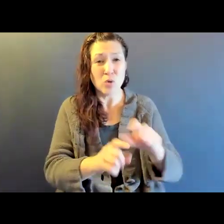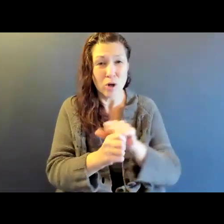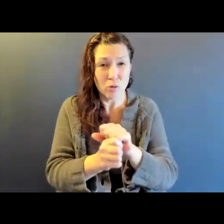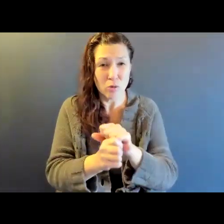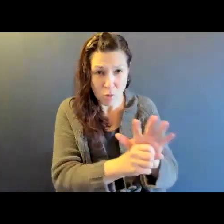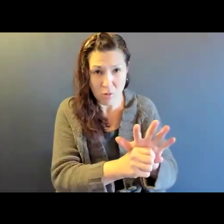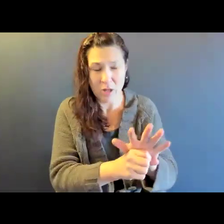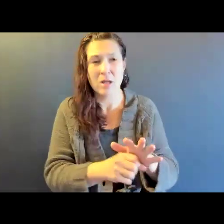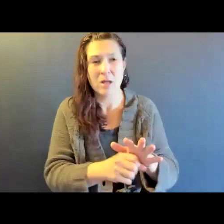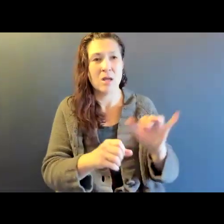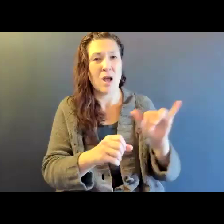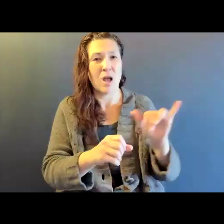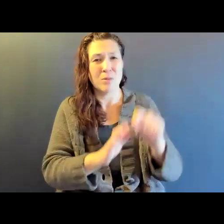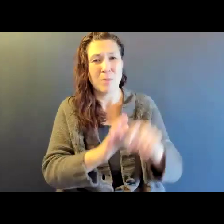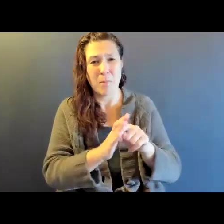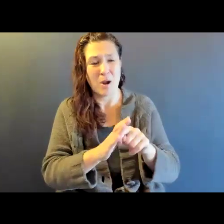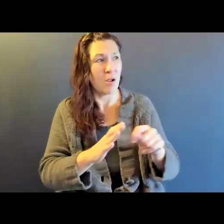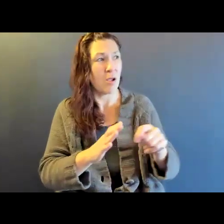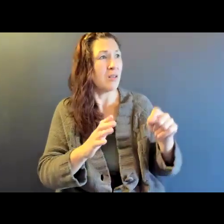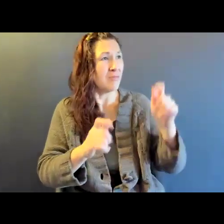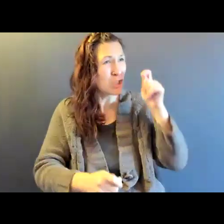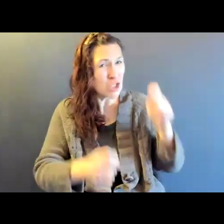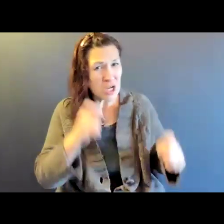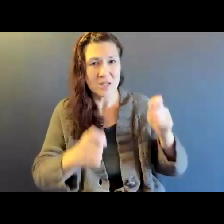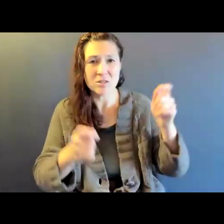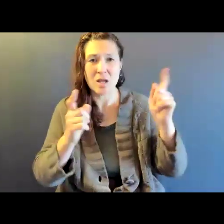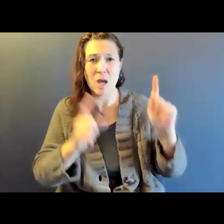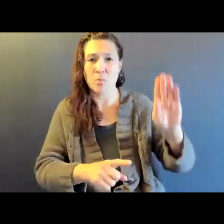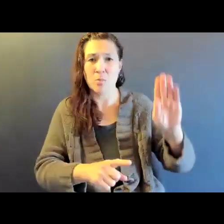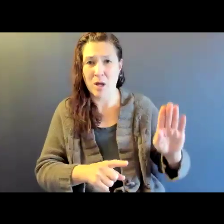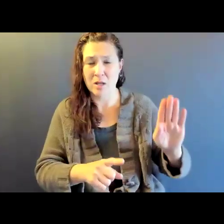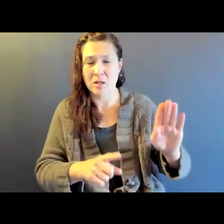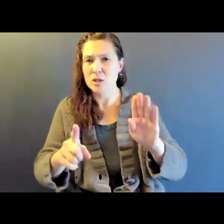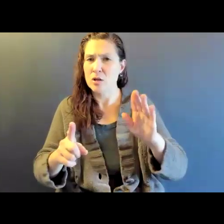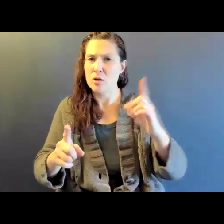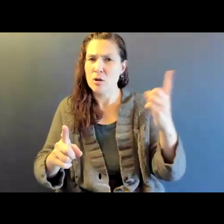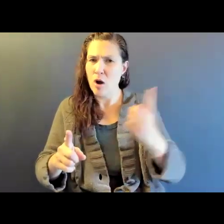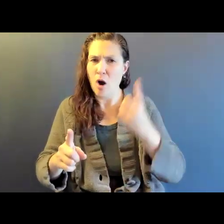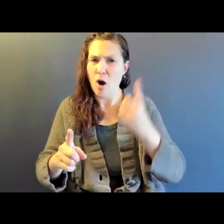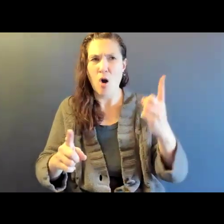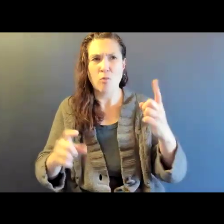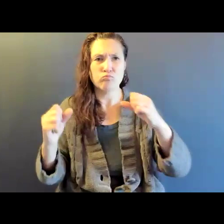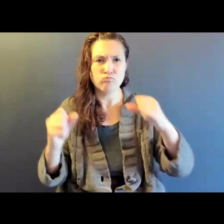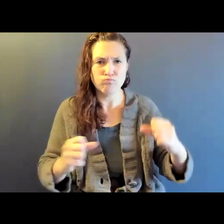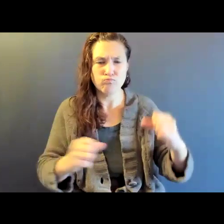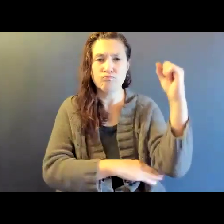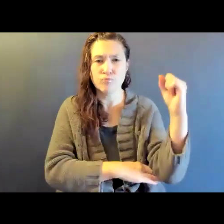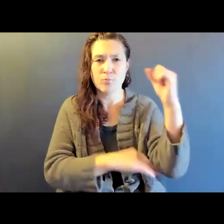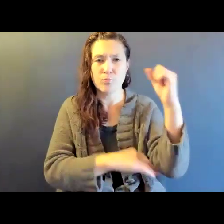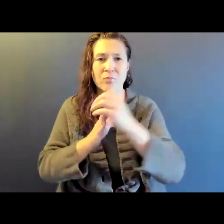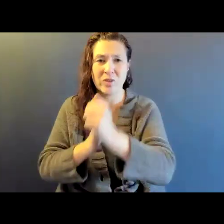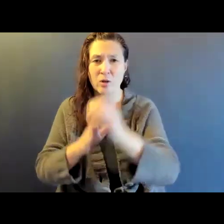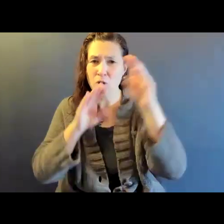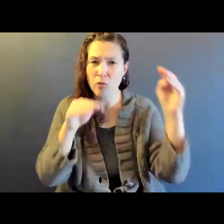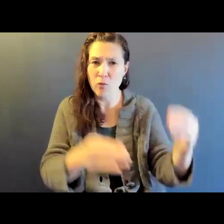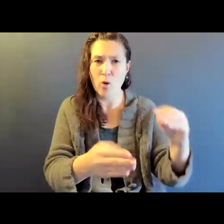enormous change in our city by providing steady leadership and always centering the needs of the district's students. And that's what she